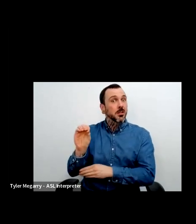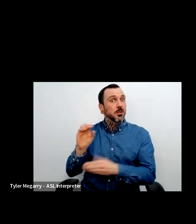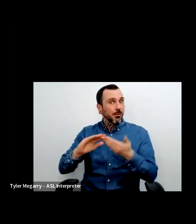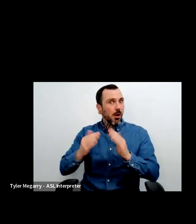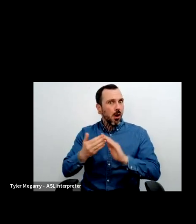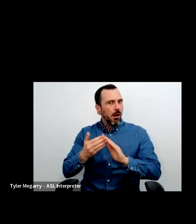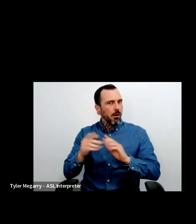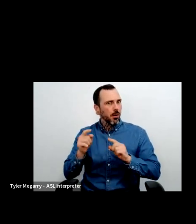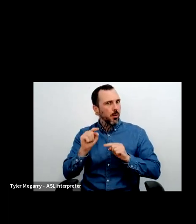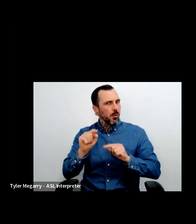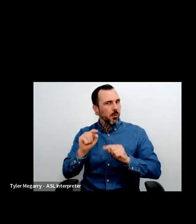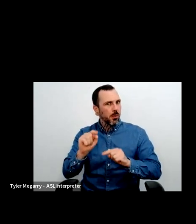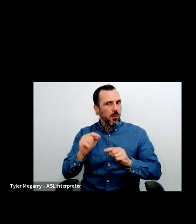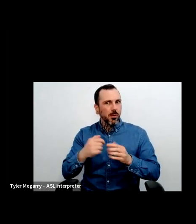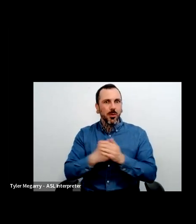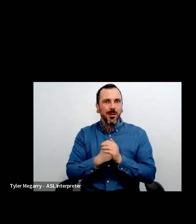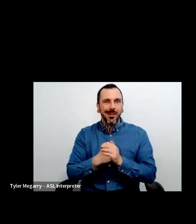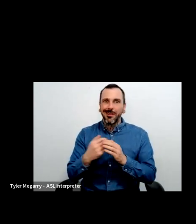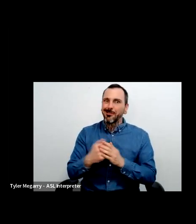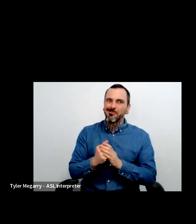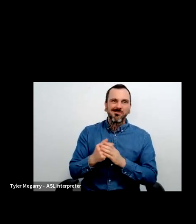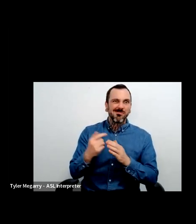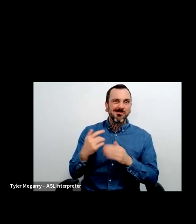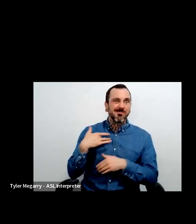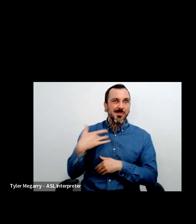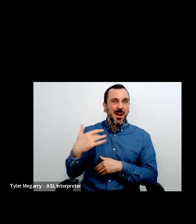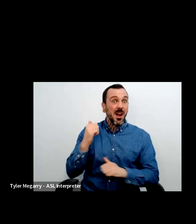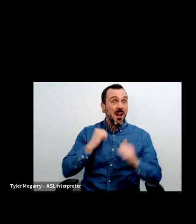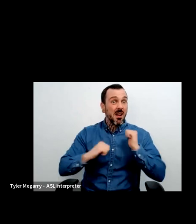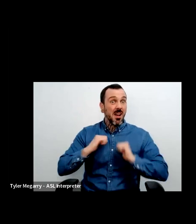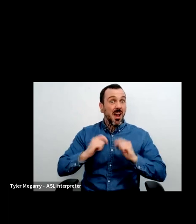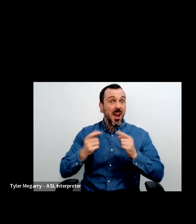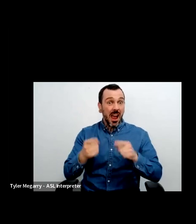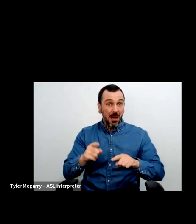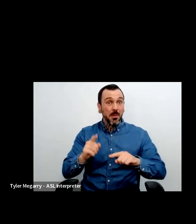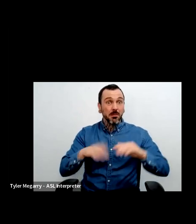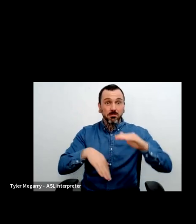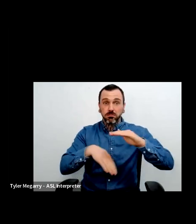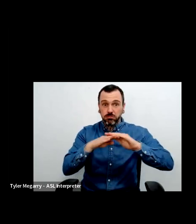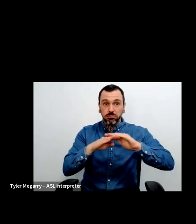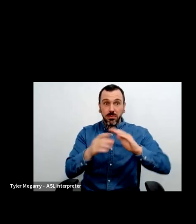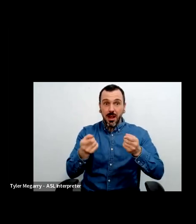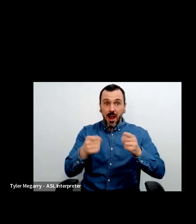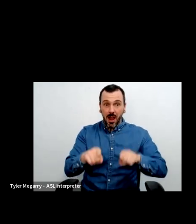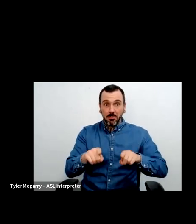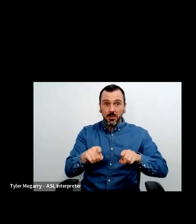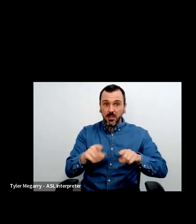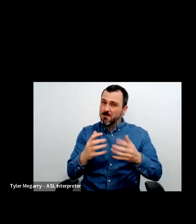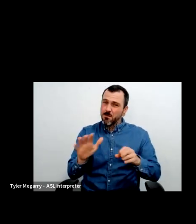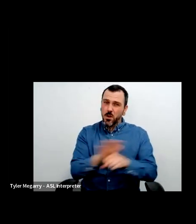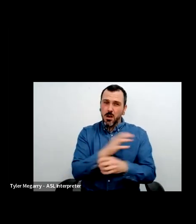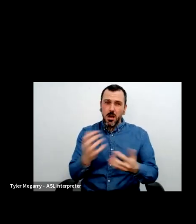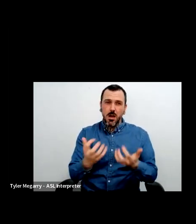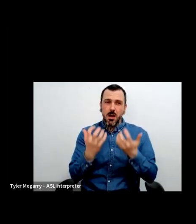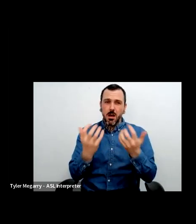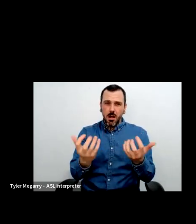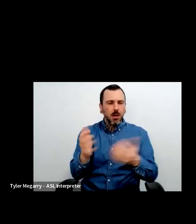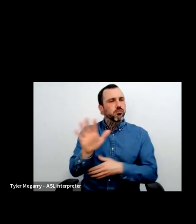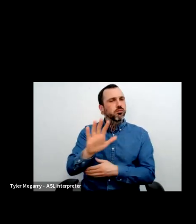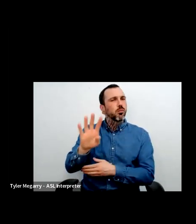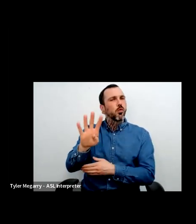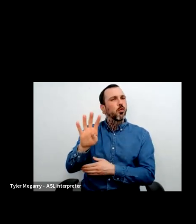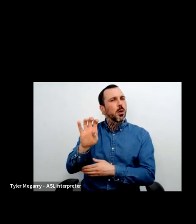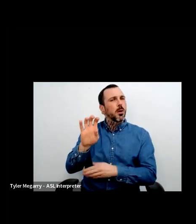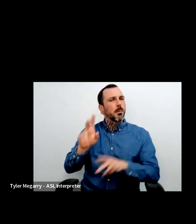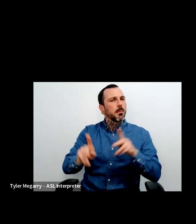about 400-ish per show. So they're coming. I don't